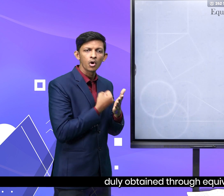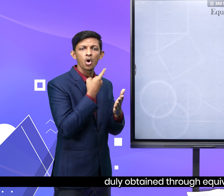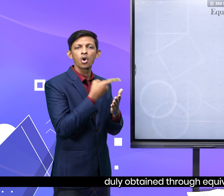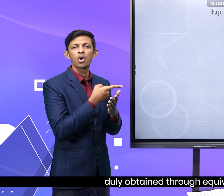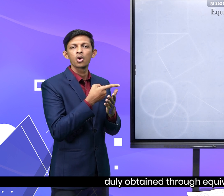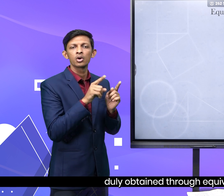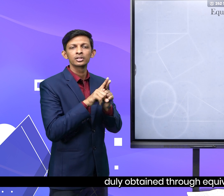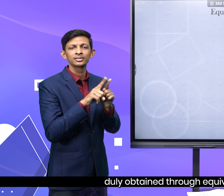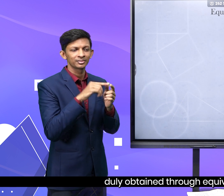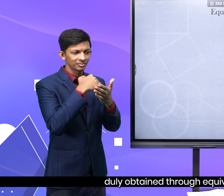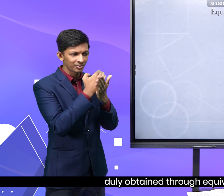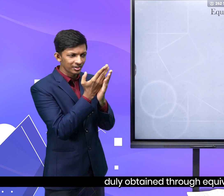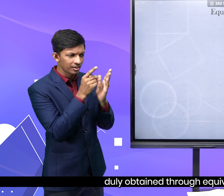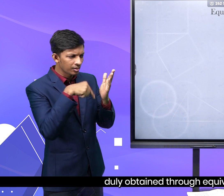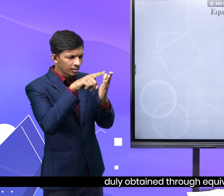duly obtained through equivalent fractions.